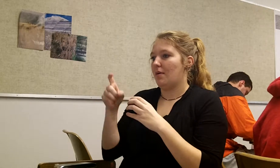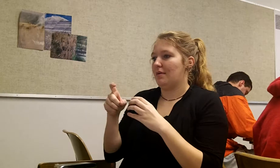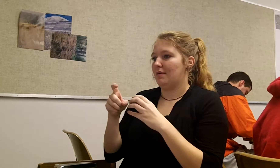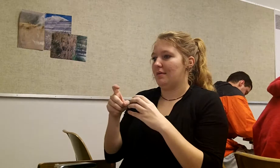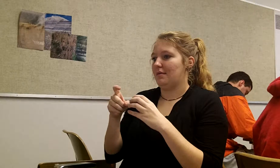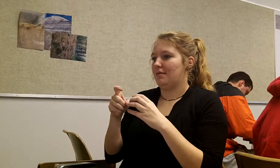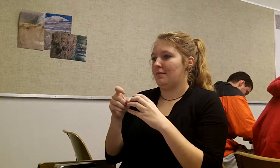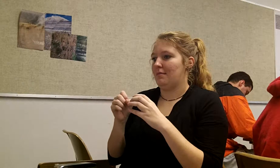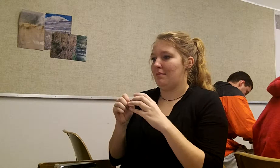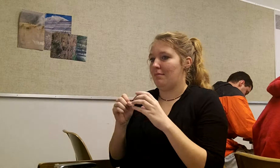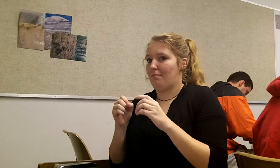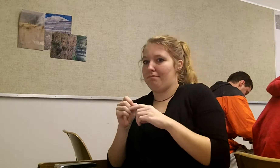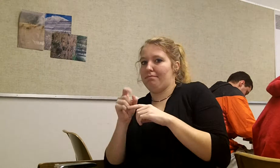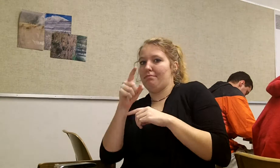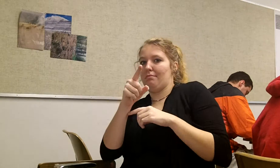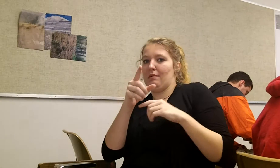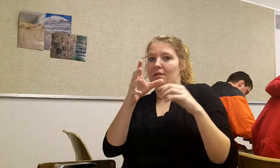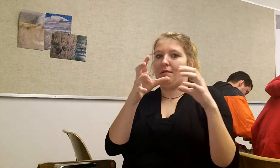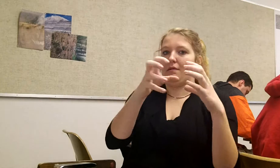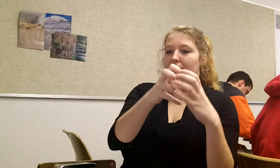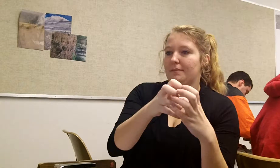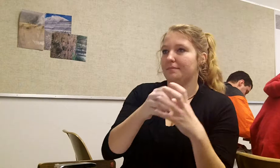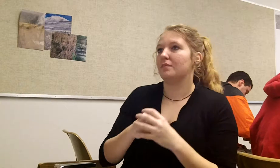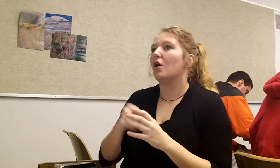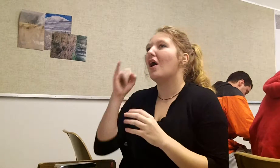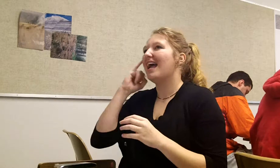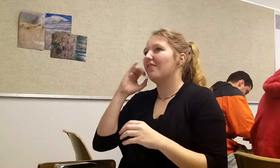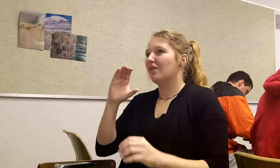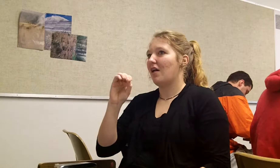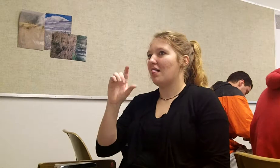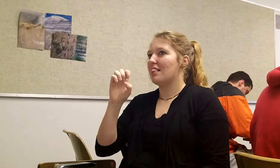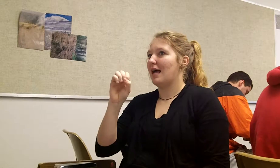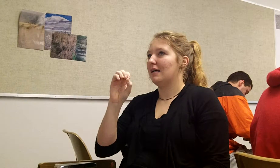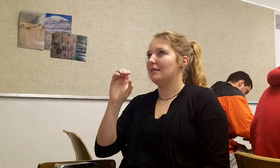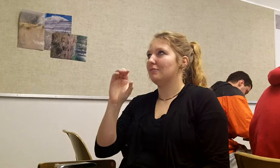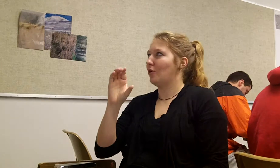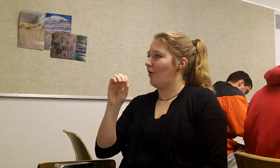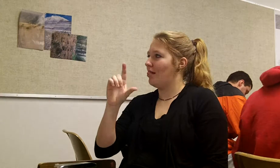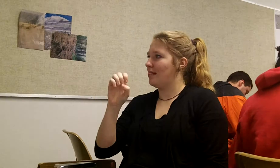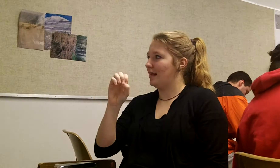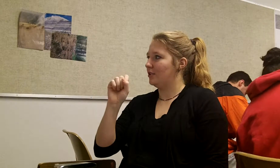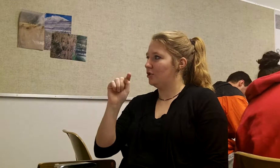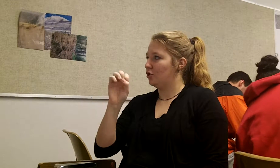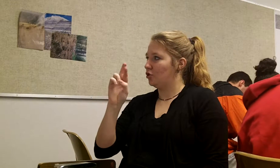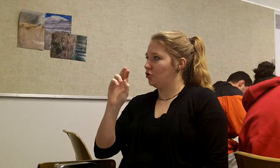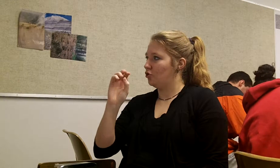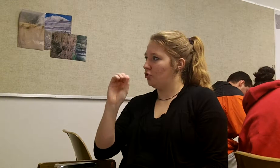if cholesterol isn't around, or cholesterol has been blocked or inhibited somehow, hedgehog signaling doesn't really work.